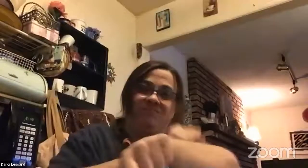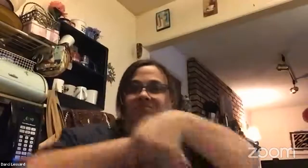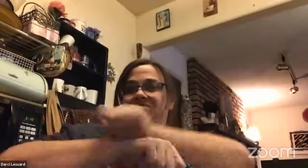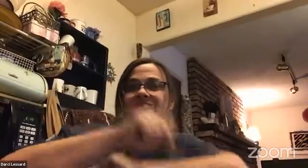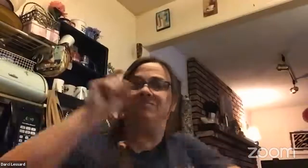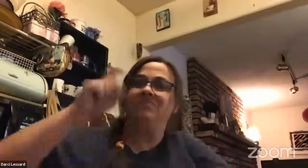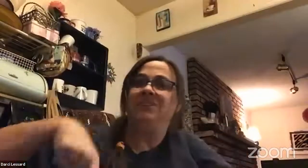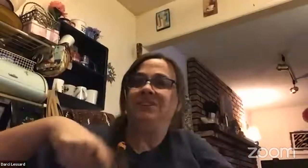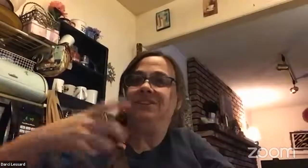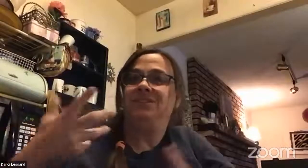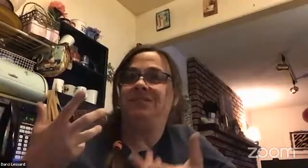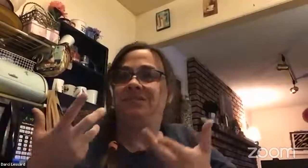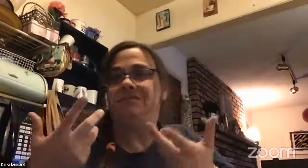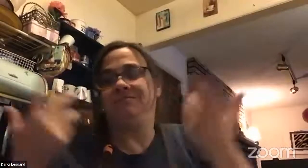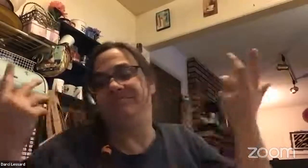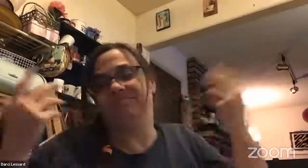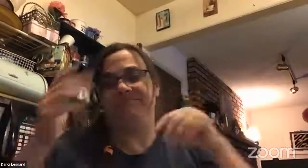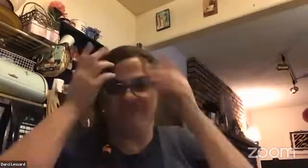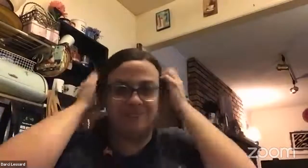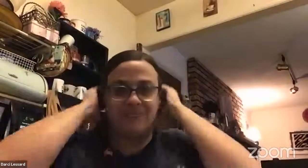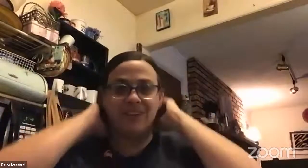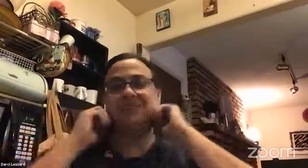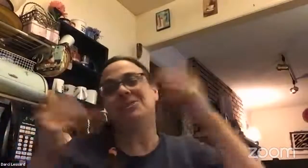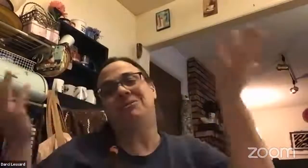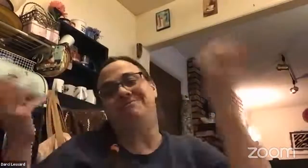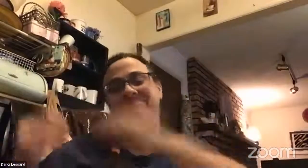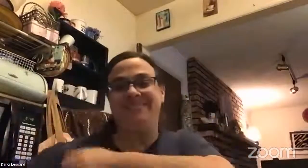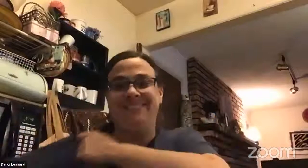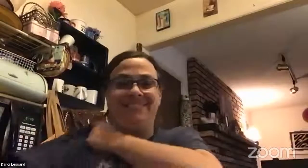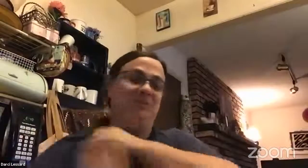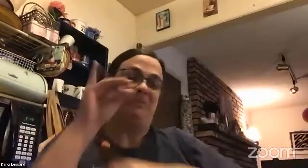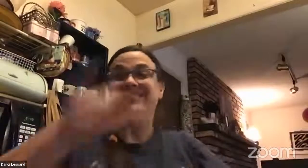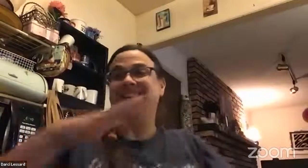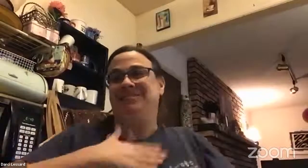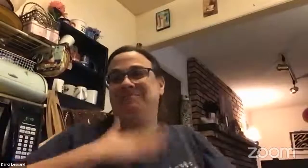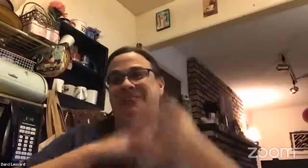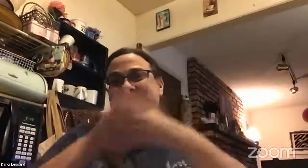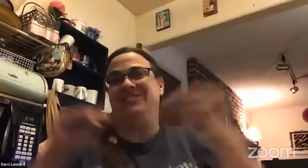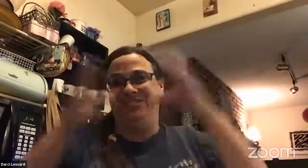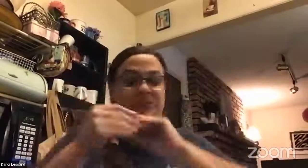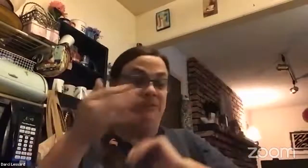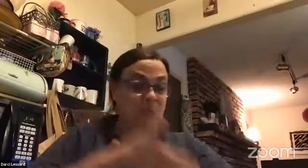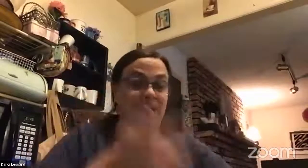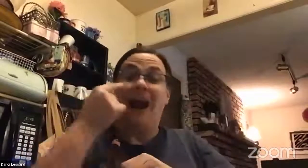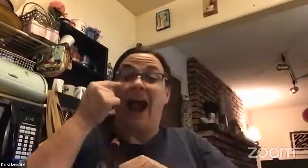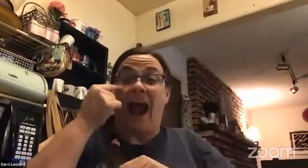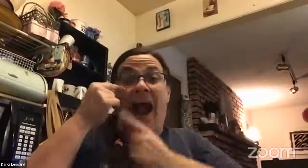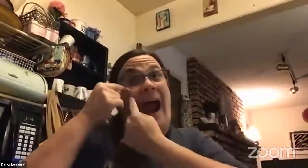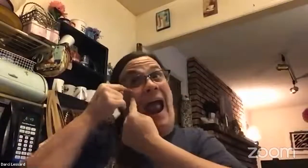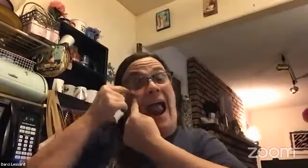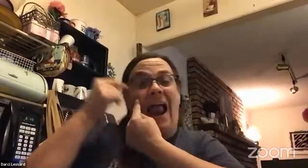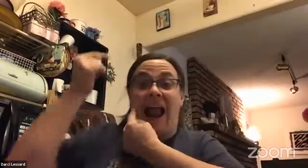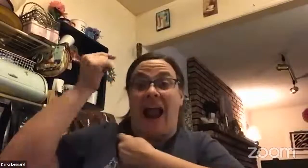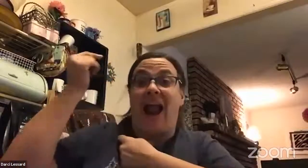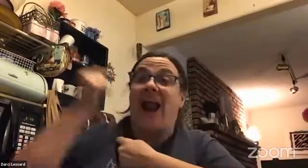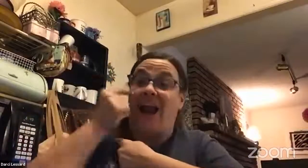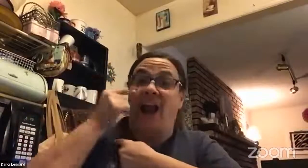your literacy skills, whatever you're wanting to do, just do it. So that's my soapbox moment, and that's my story. Again,